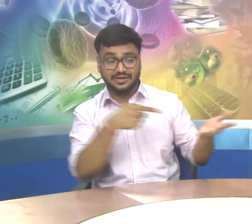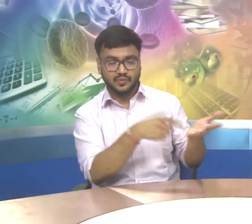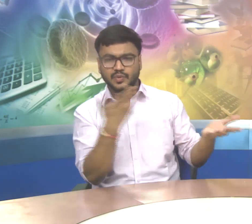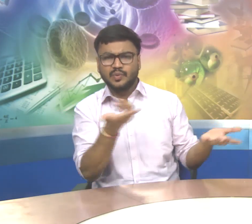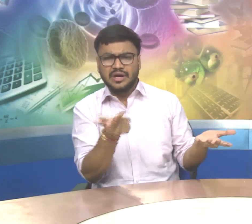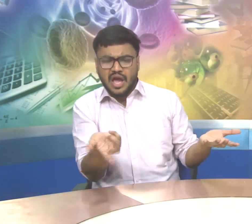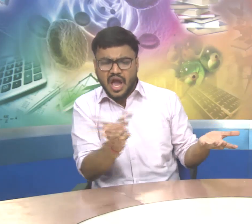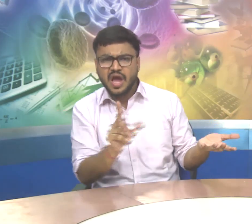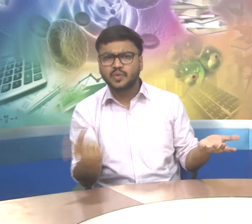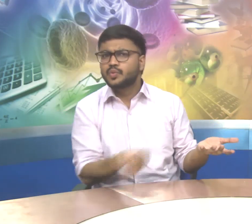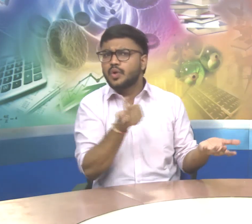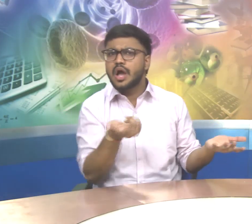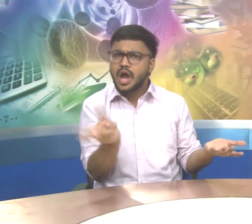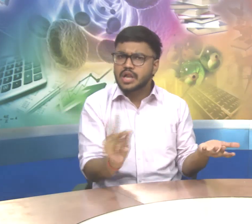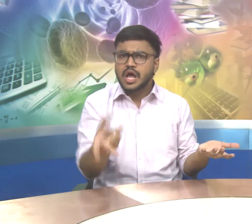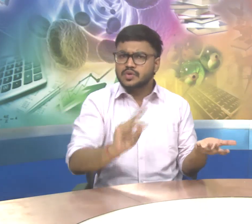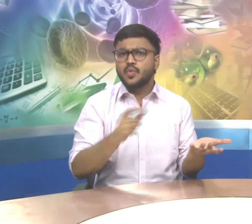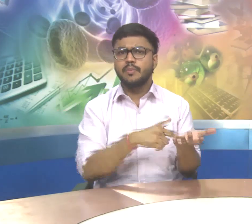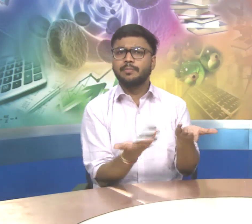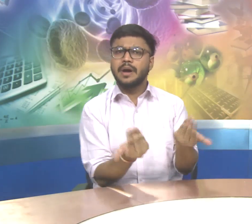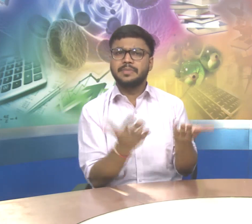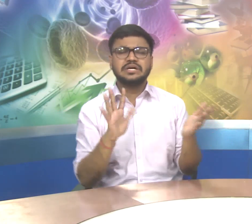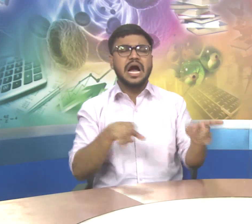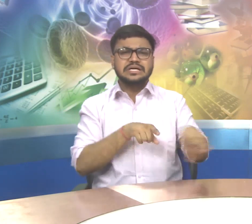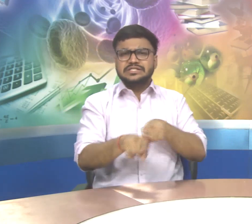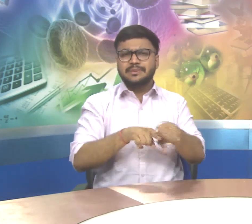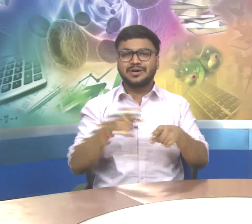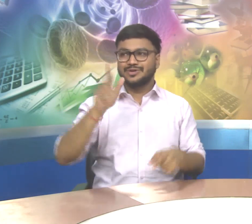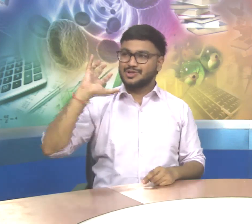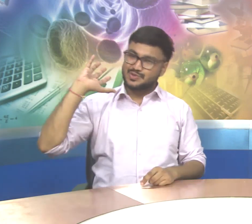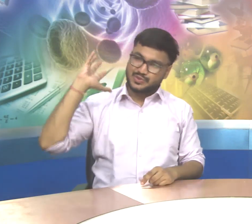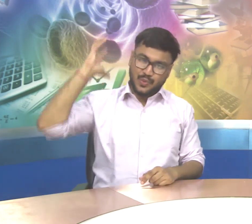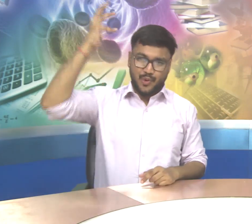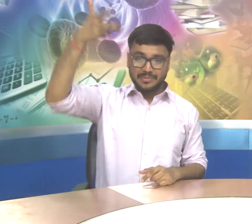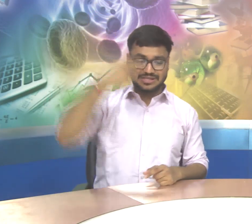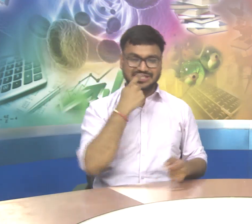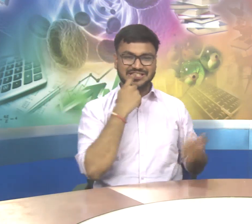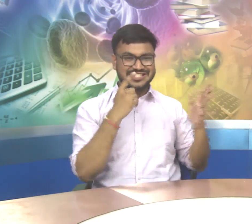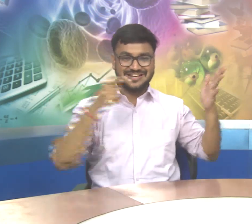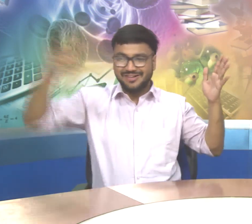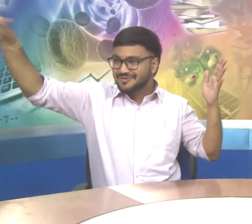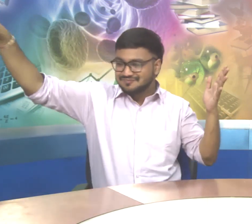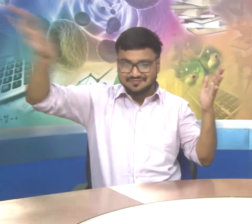Renewable resources are those resources that can be used again and